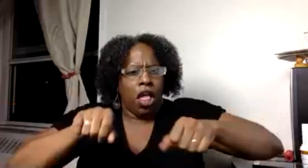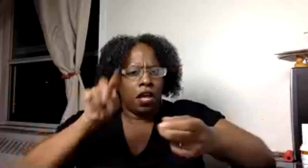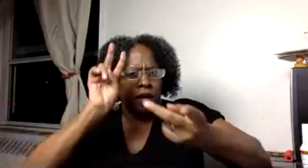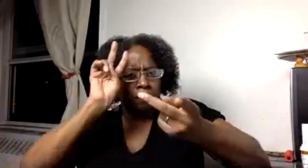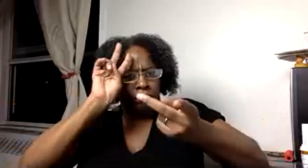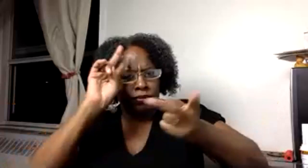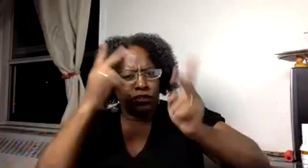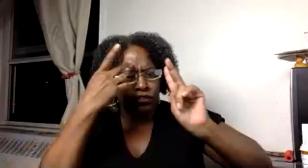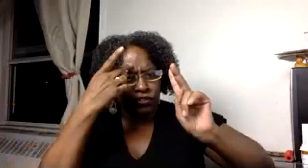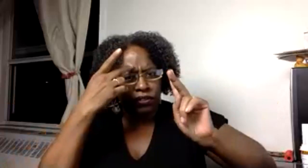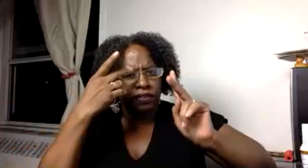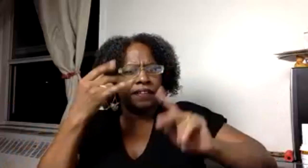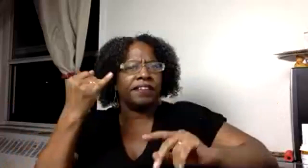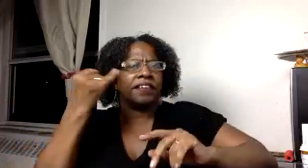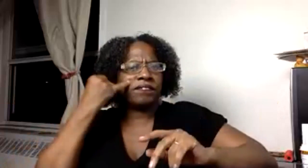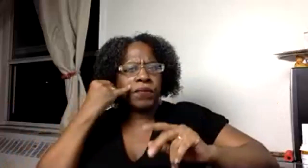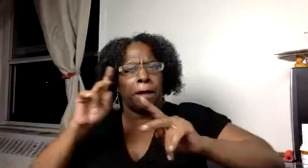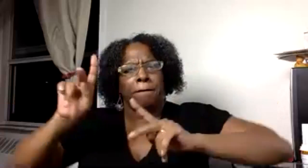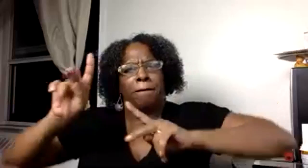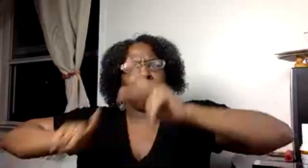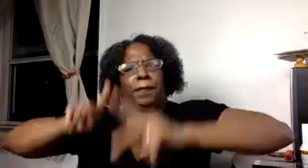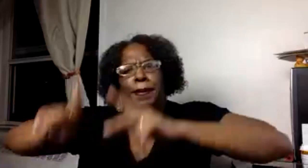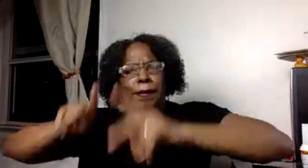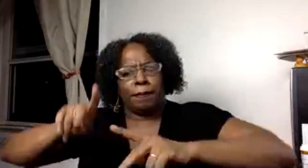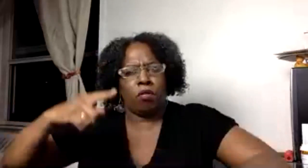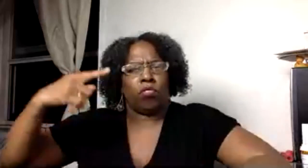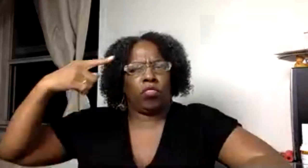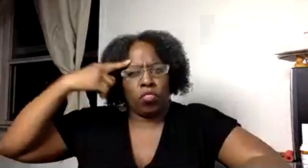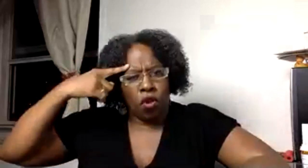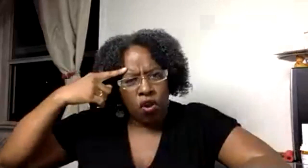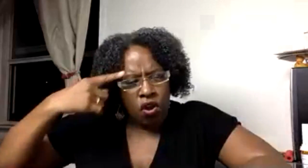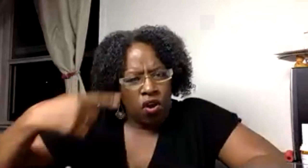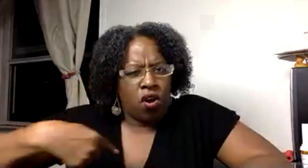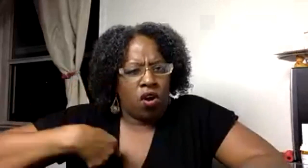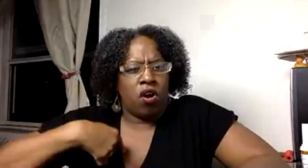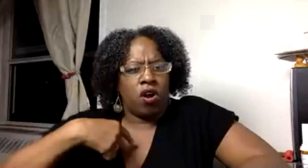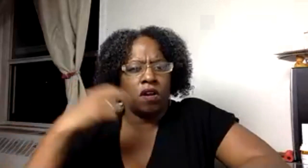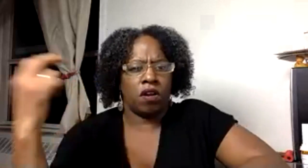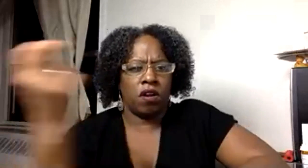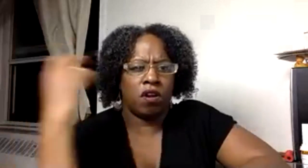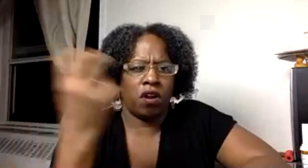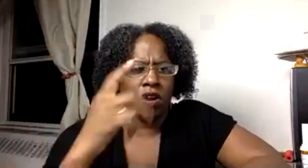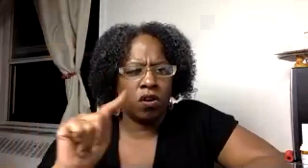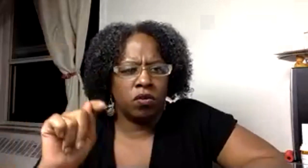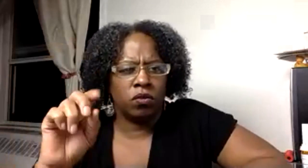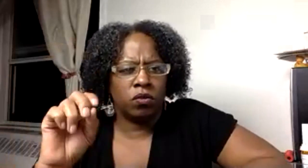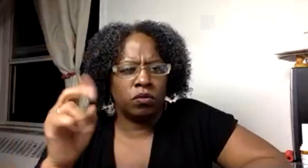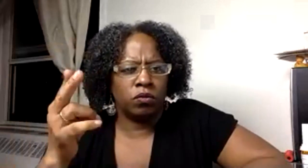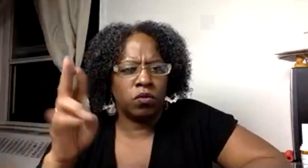label myself? Do I have to put that there? What if there's a misunderstanding anyways? So a lot of times people think that, oh, I'm just